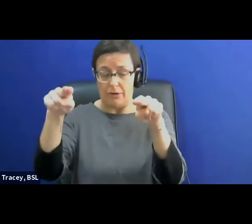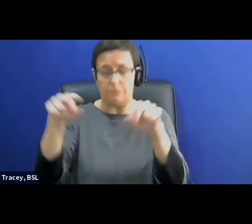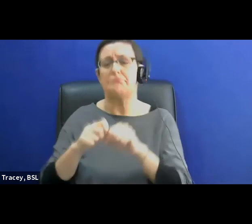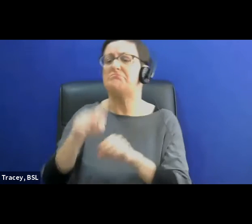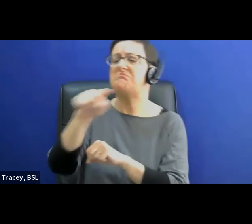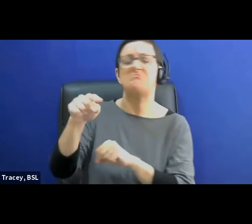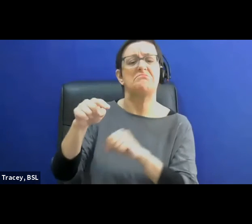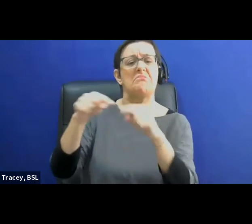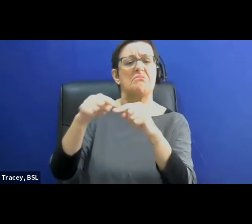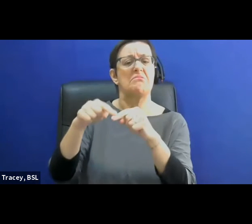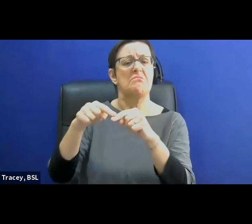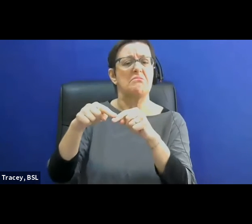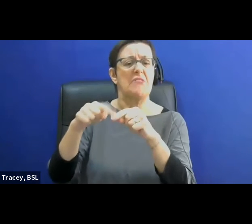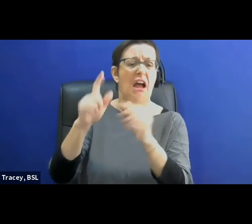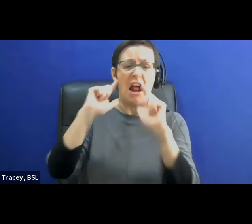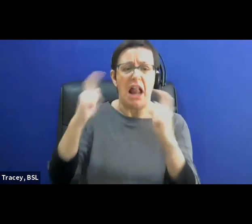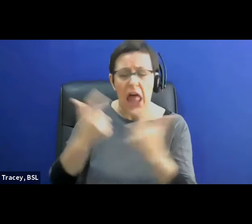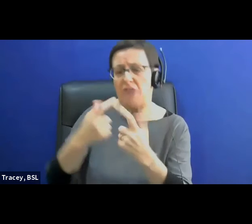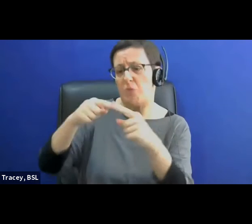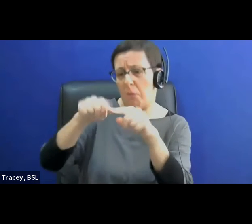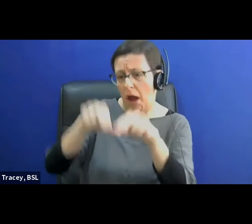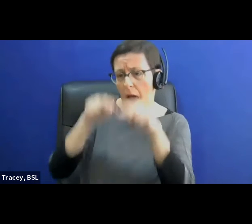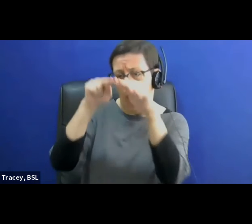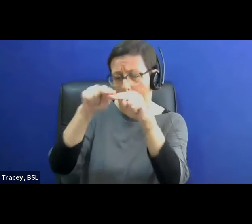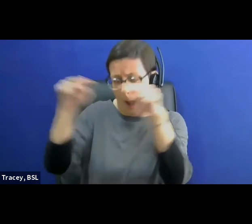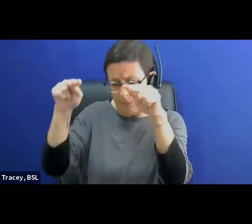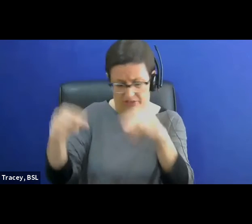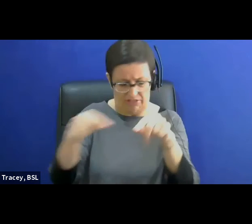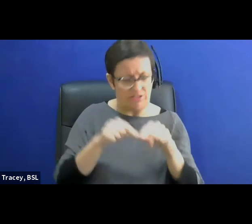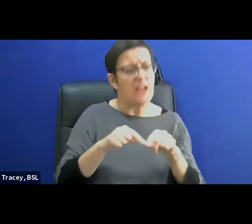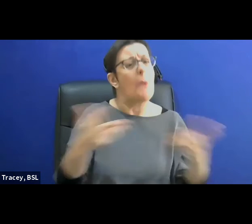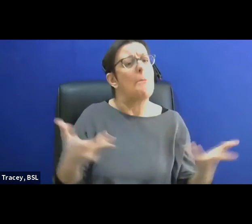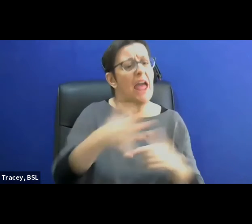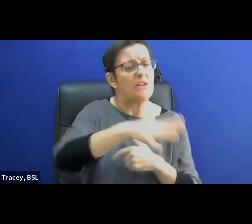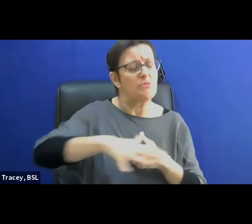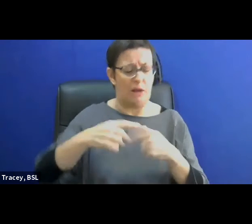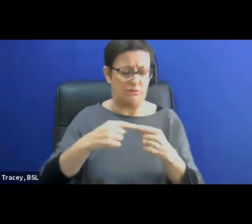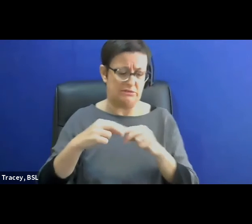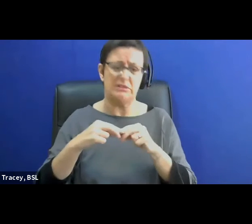playground was. And to access the school playground was this great wide